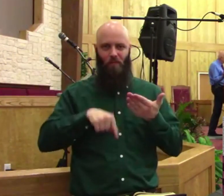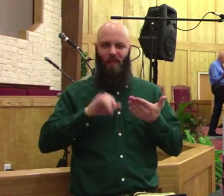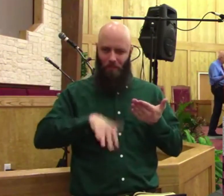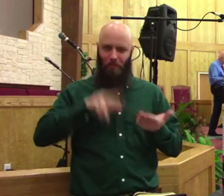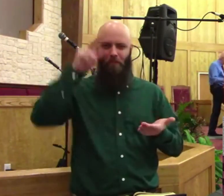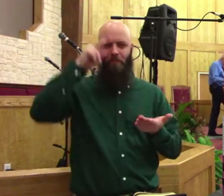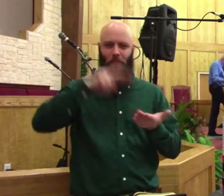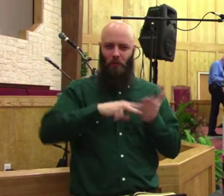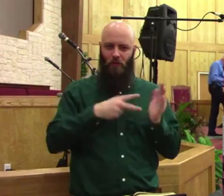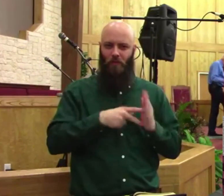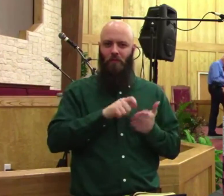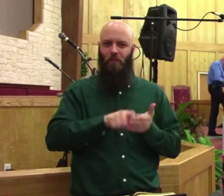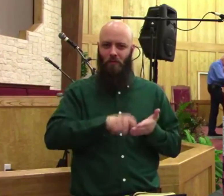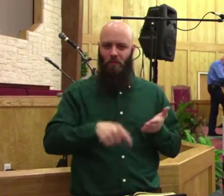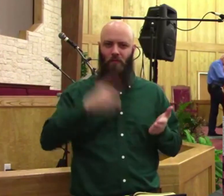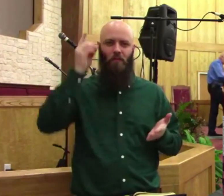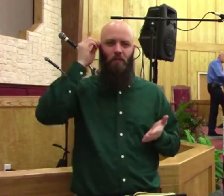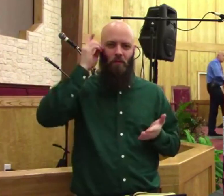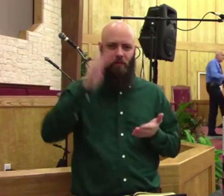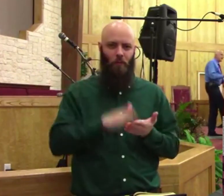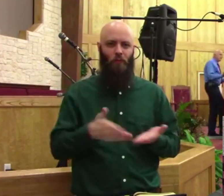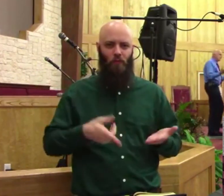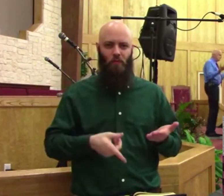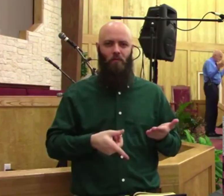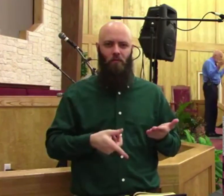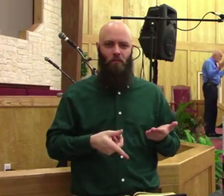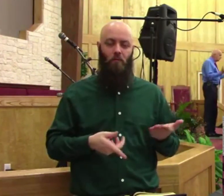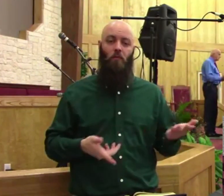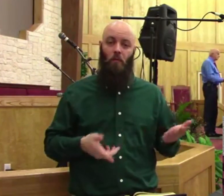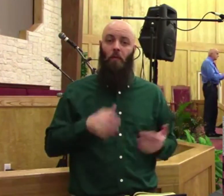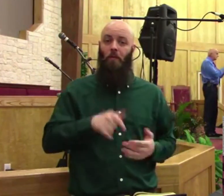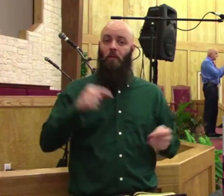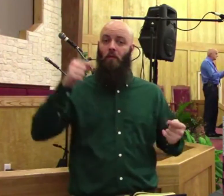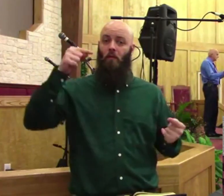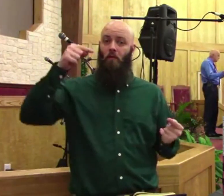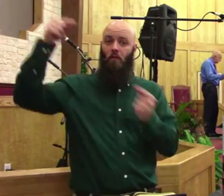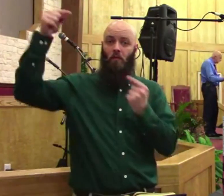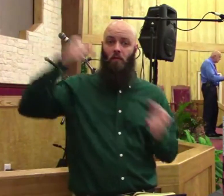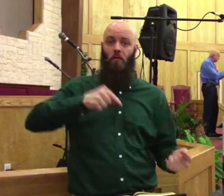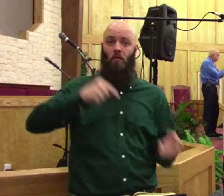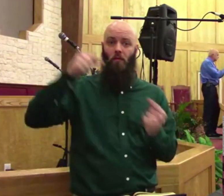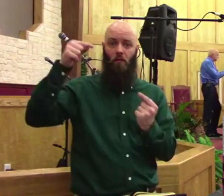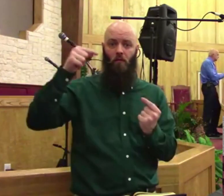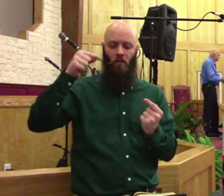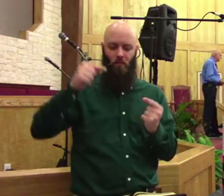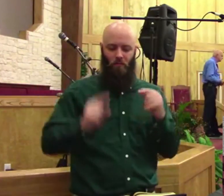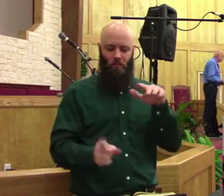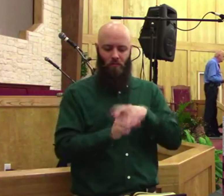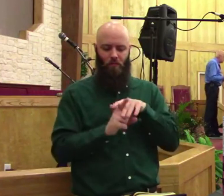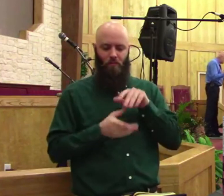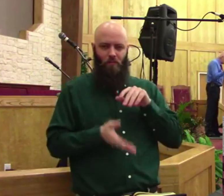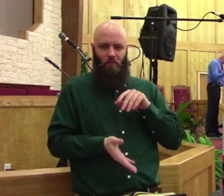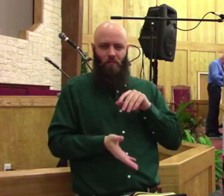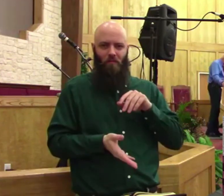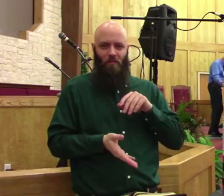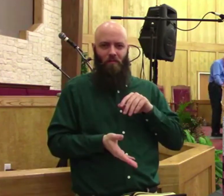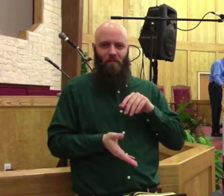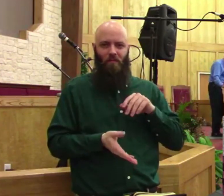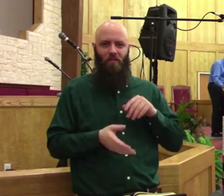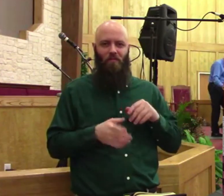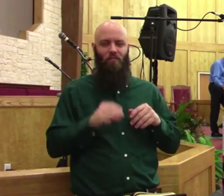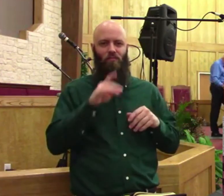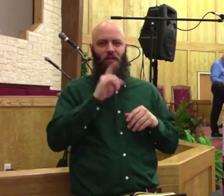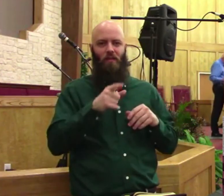purpose of the book of Daniel. And that conflict comes to the surface, gives rise